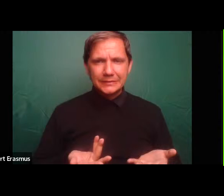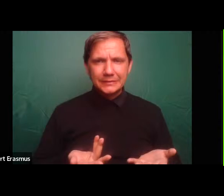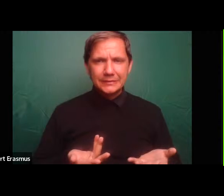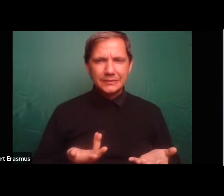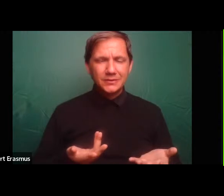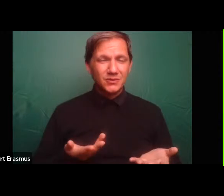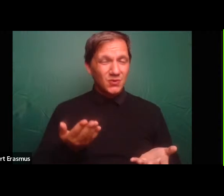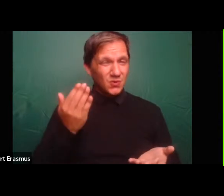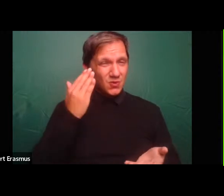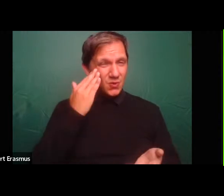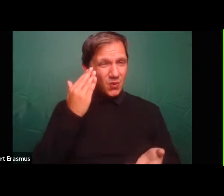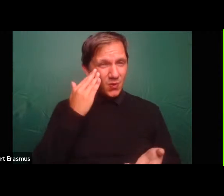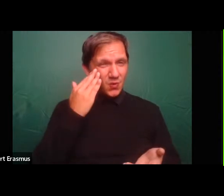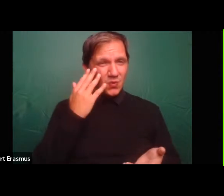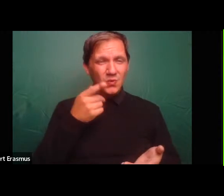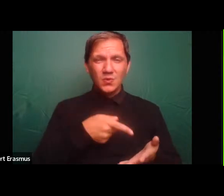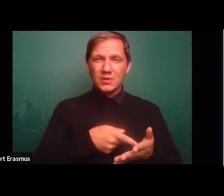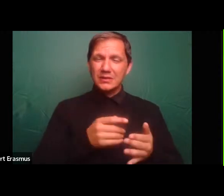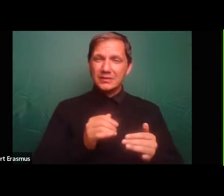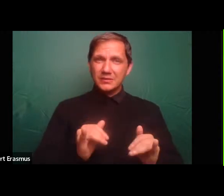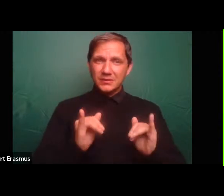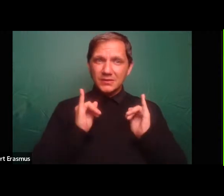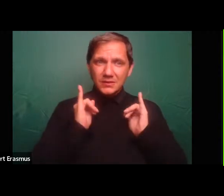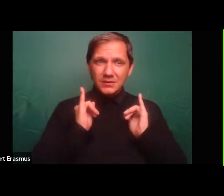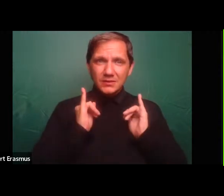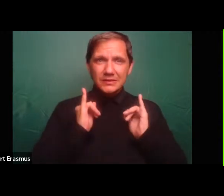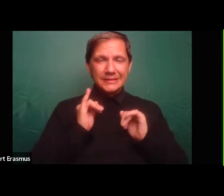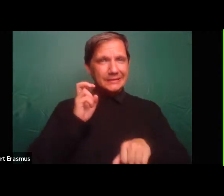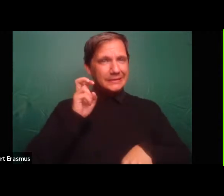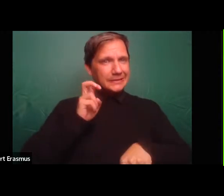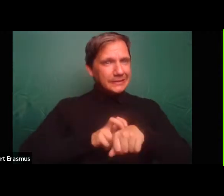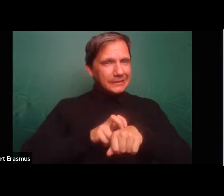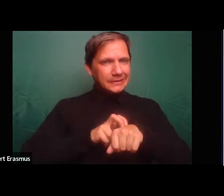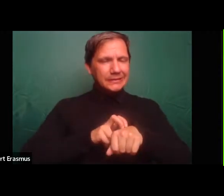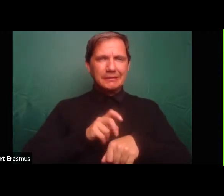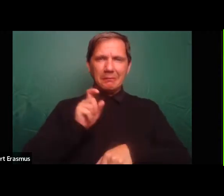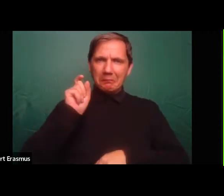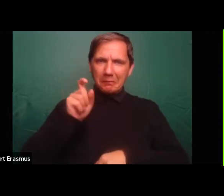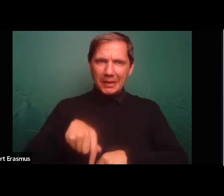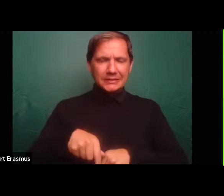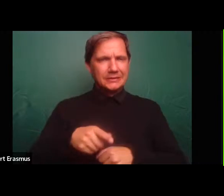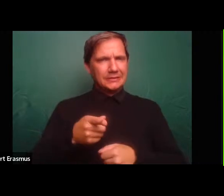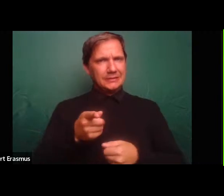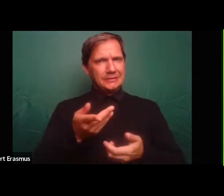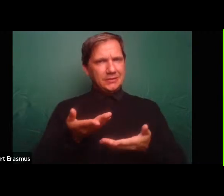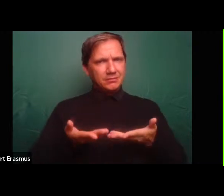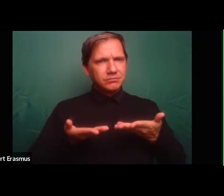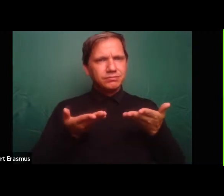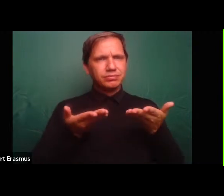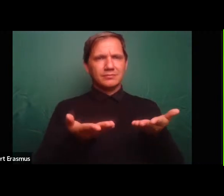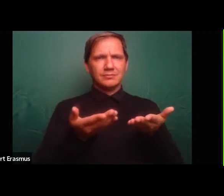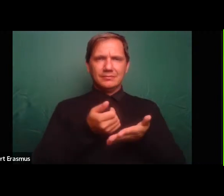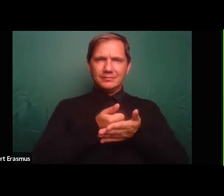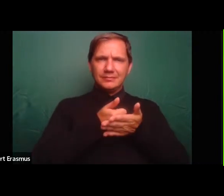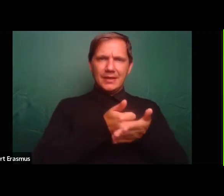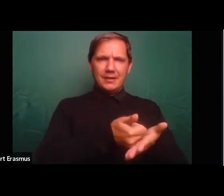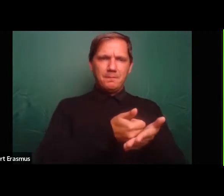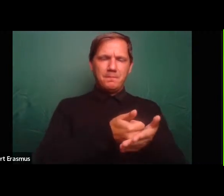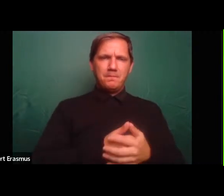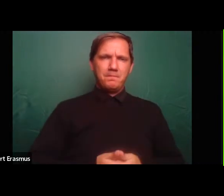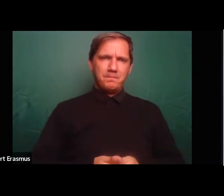you know, it's a very dire need, you know, from that presentation. And obviously the issue